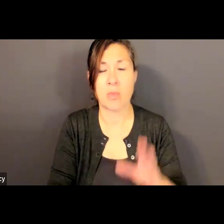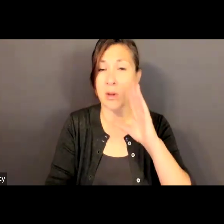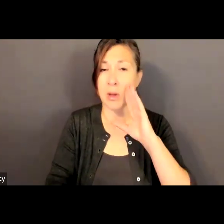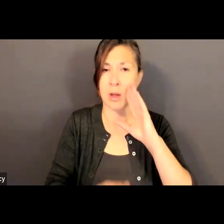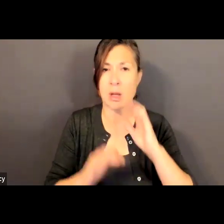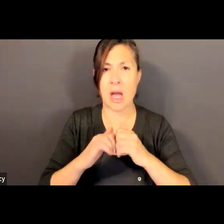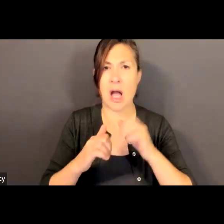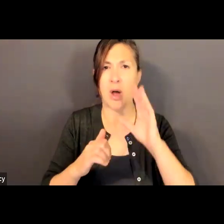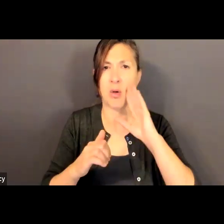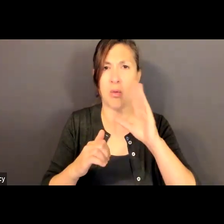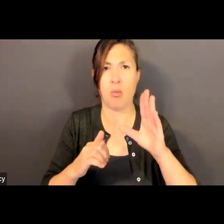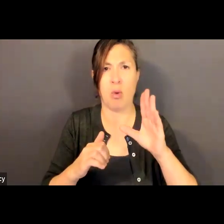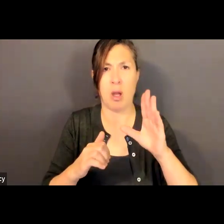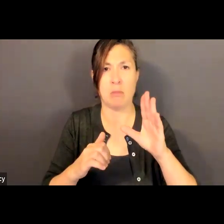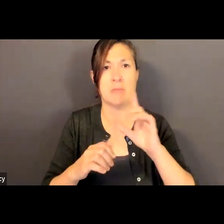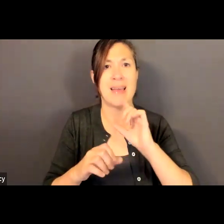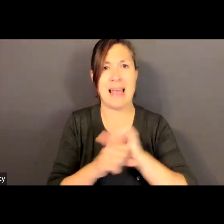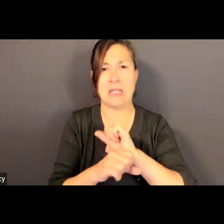the curriculum itself?